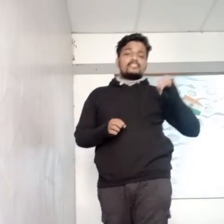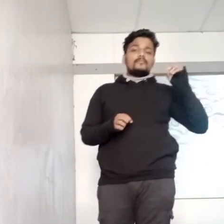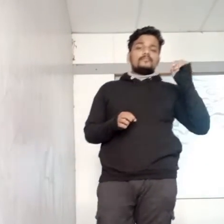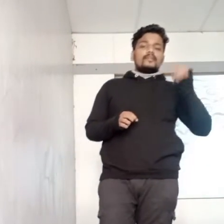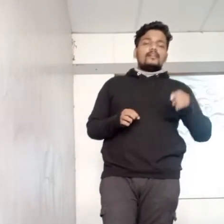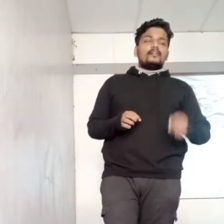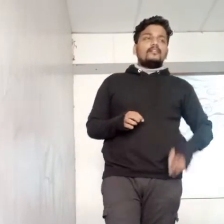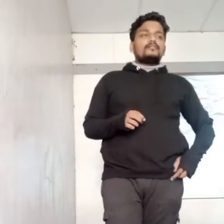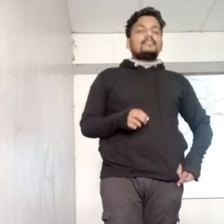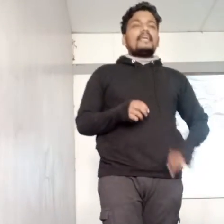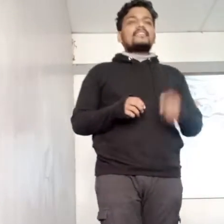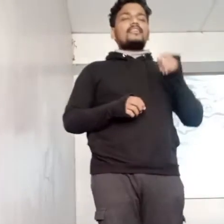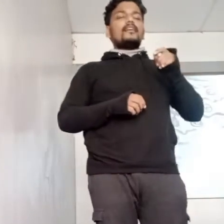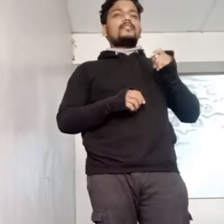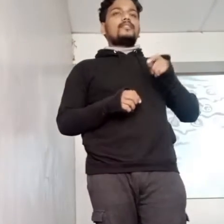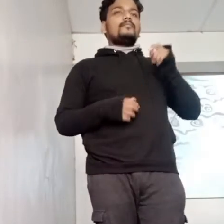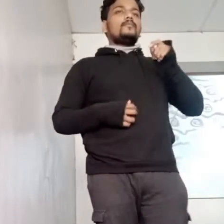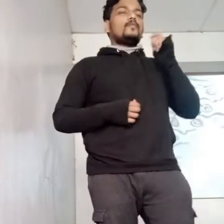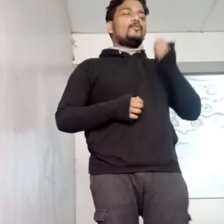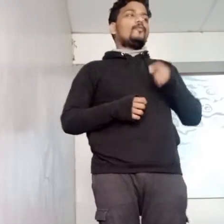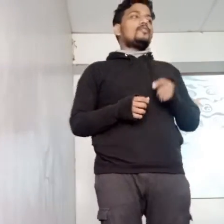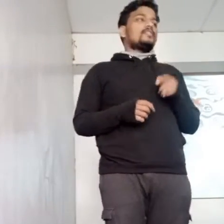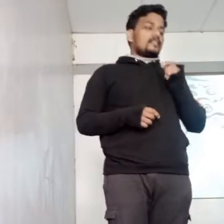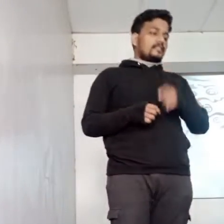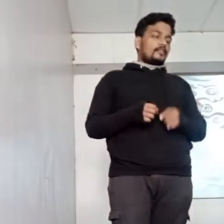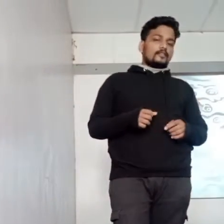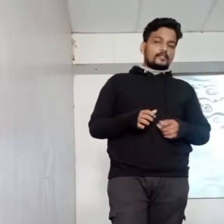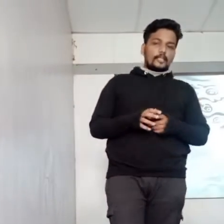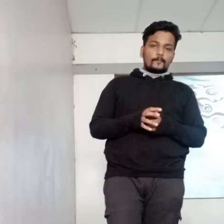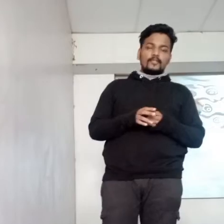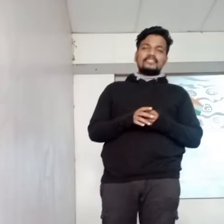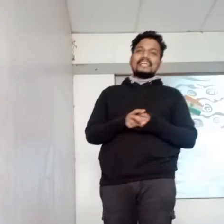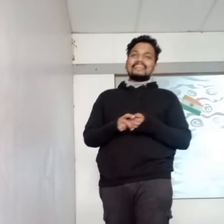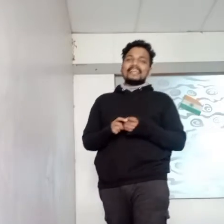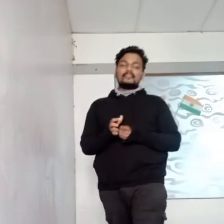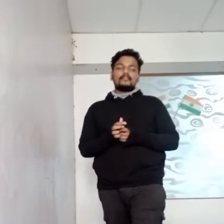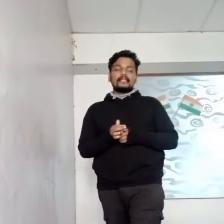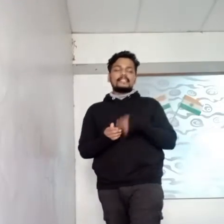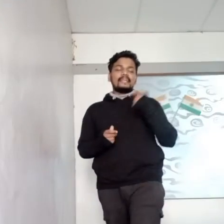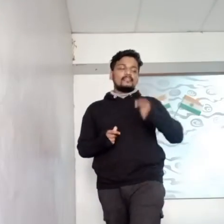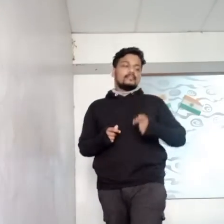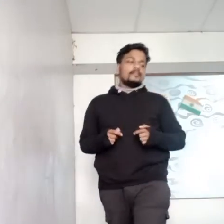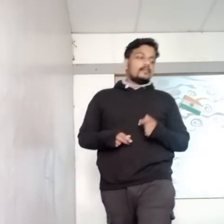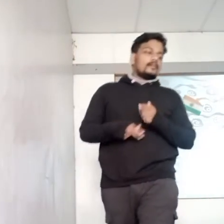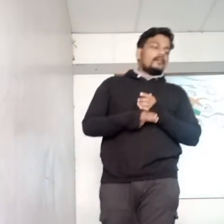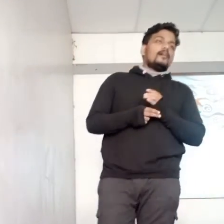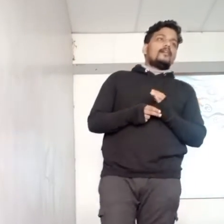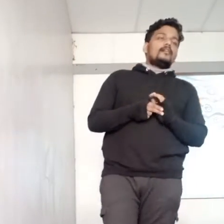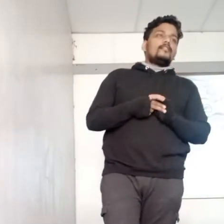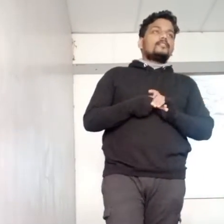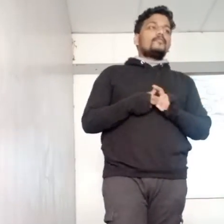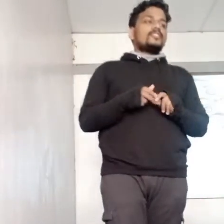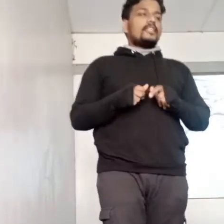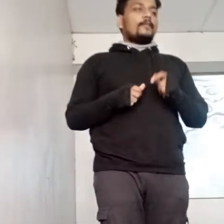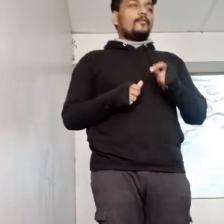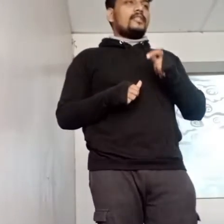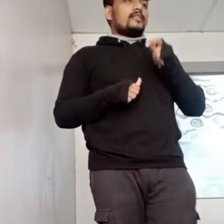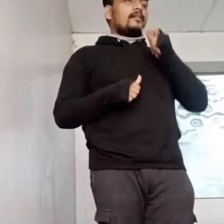some lags, or some loopholes in the thread pool is that like that. The